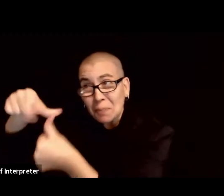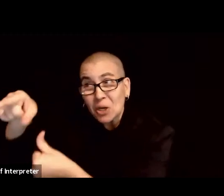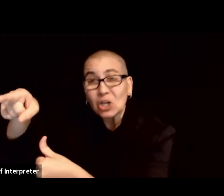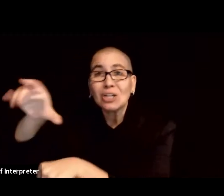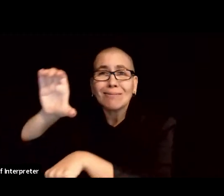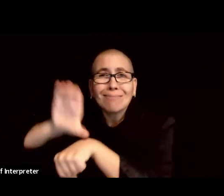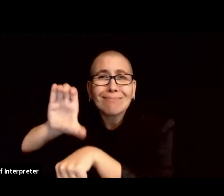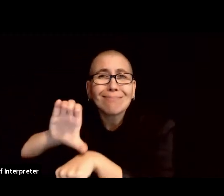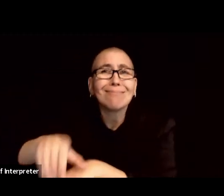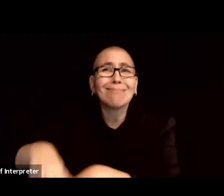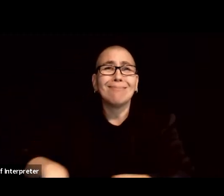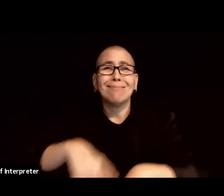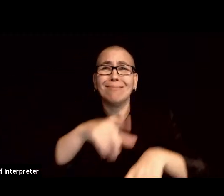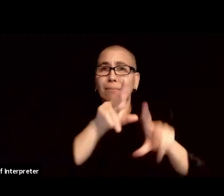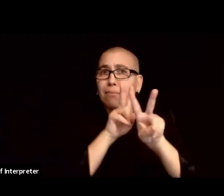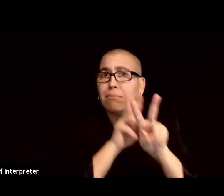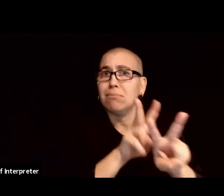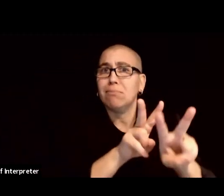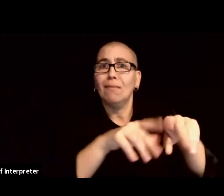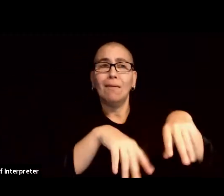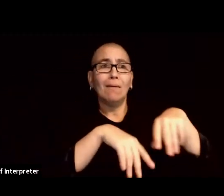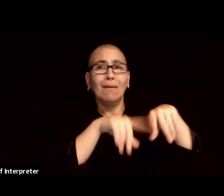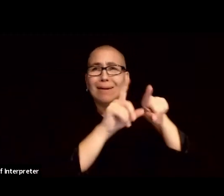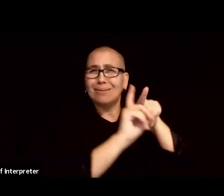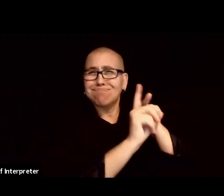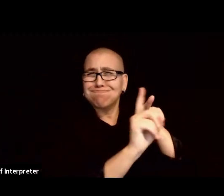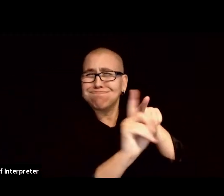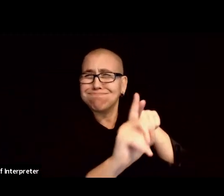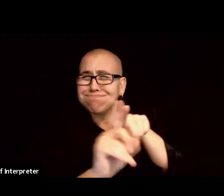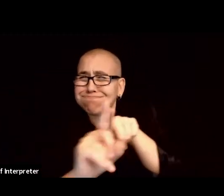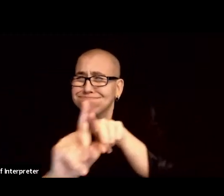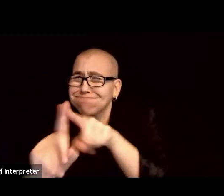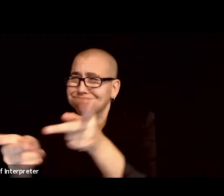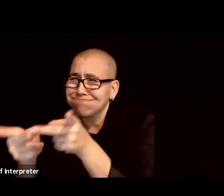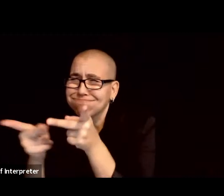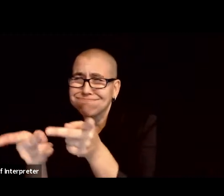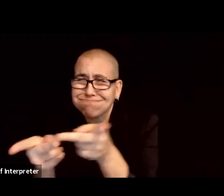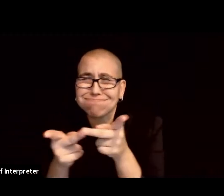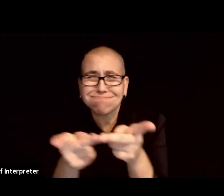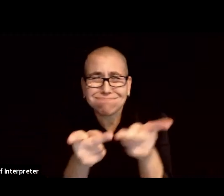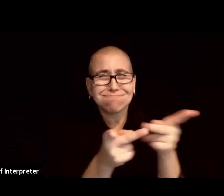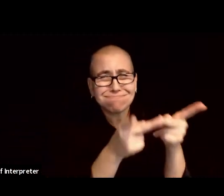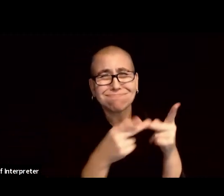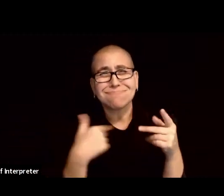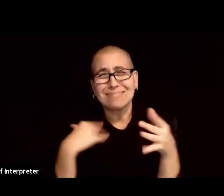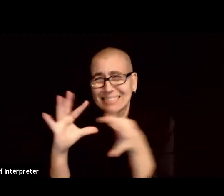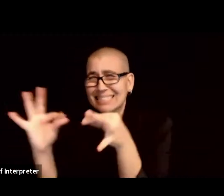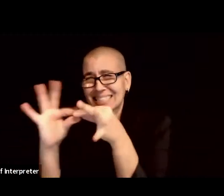and Minnesotans in general know how important gathering limits are.